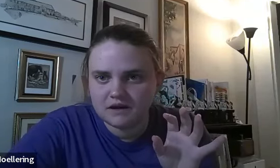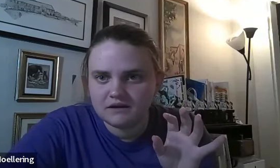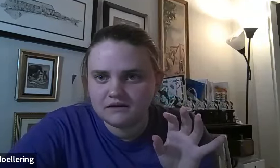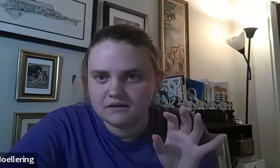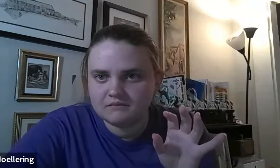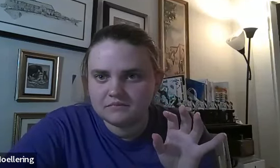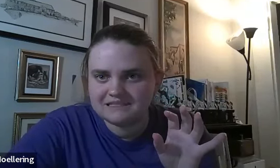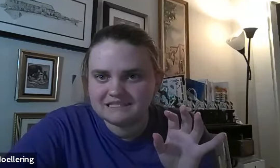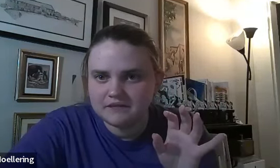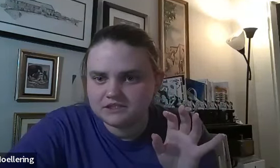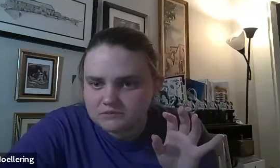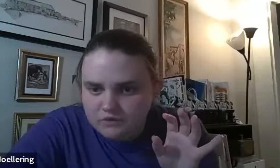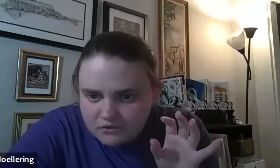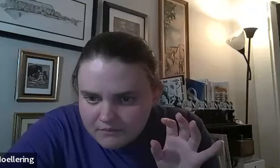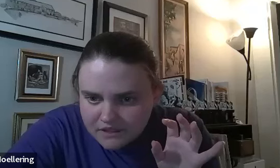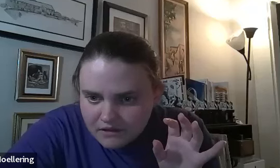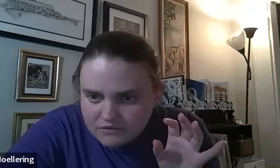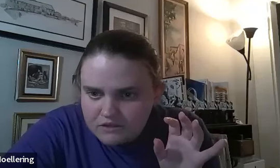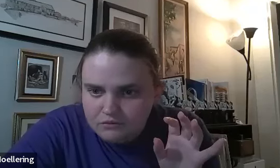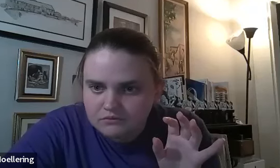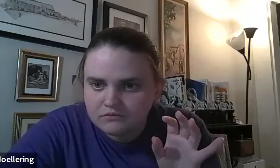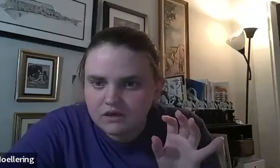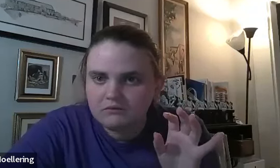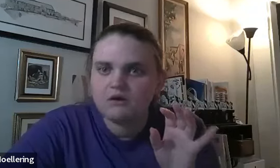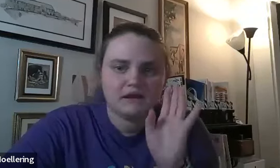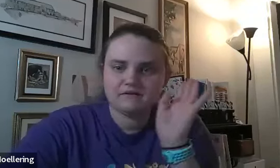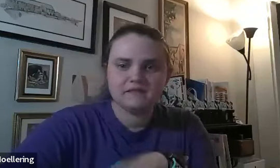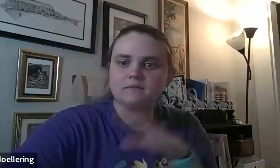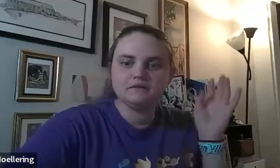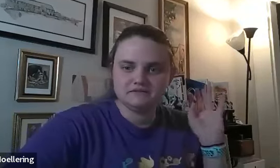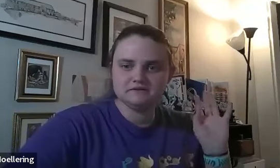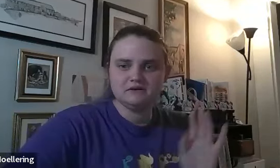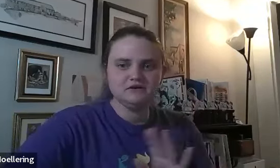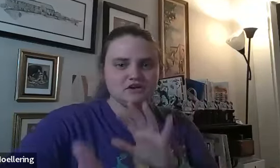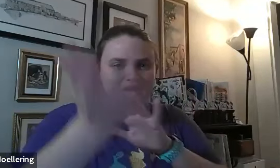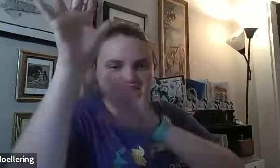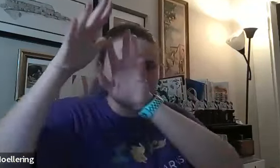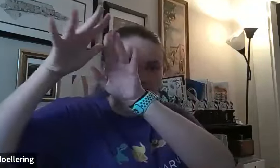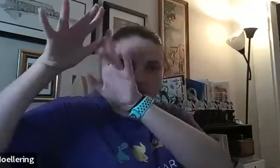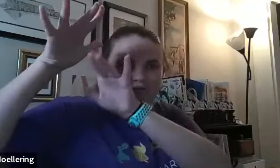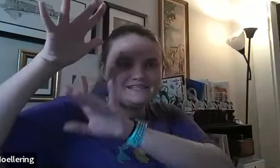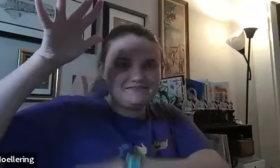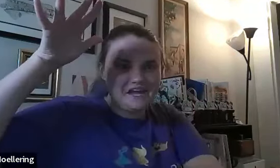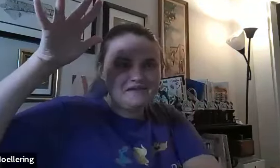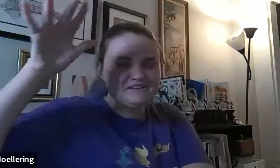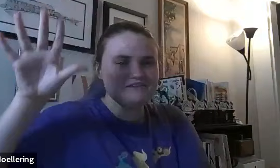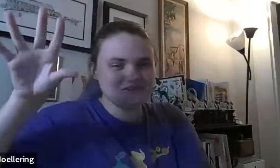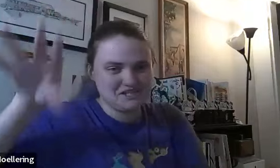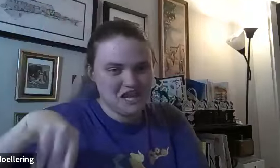my participation. Will you let me close you? No? Okay, fine. Then I'm gonna leave it. Sorry, it's just there's a whole list of names and then there's the chat